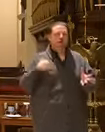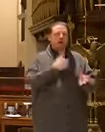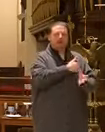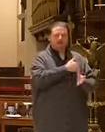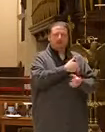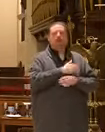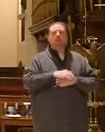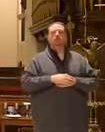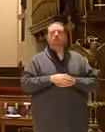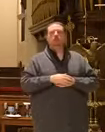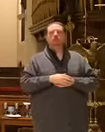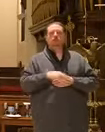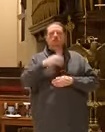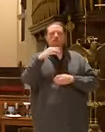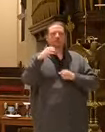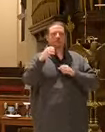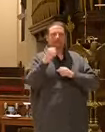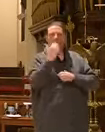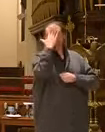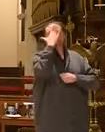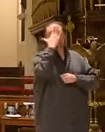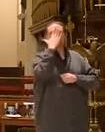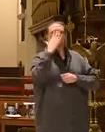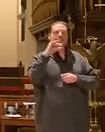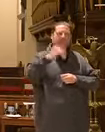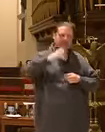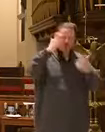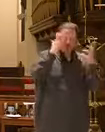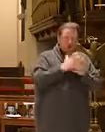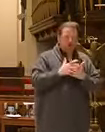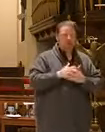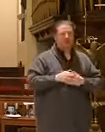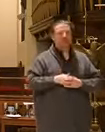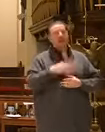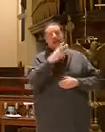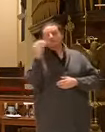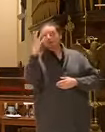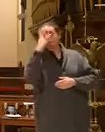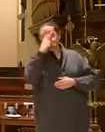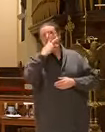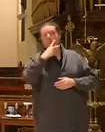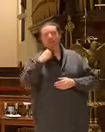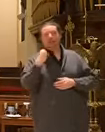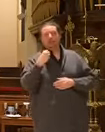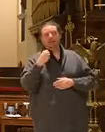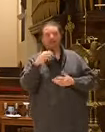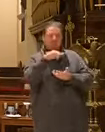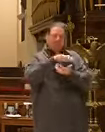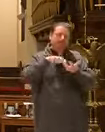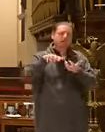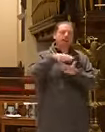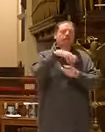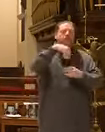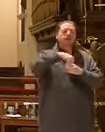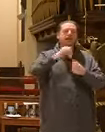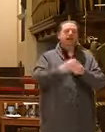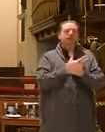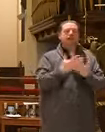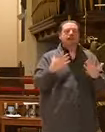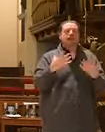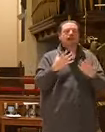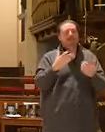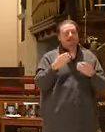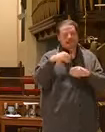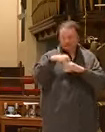face and accept the inevitable darkness and beauty all mixed together in everything